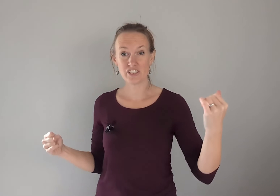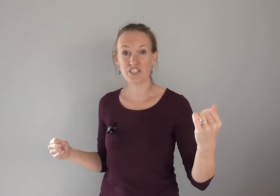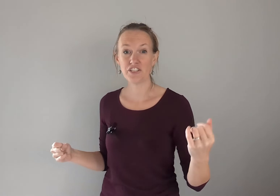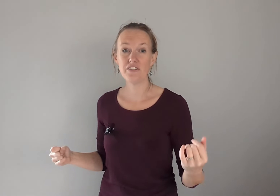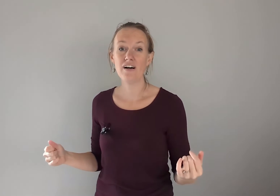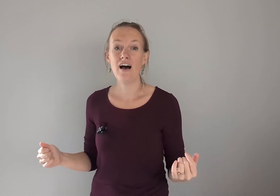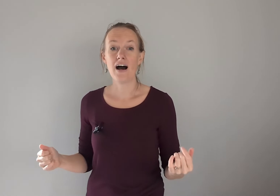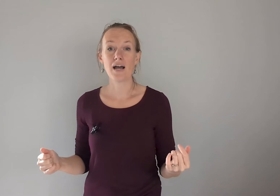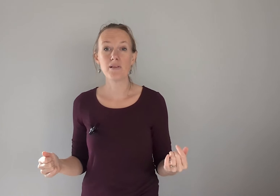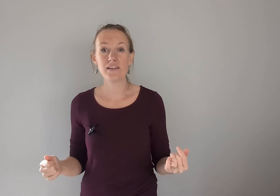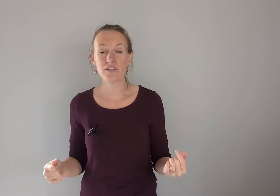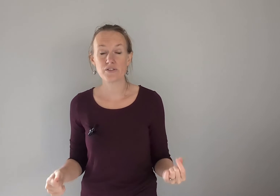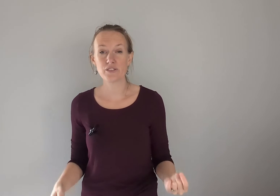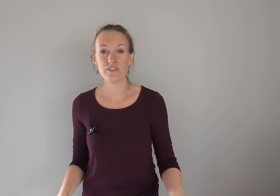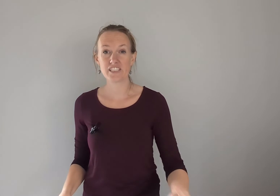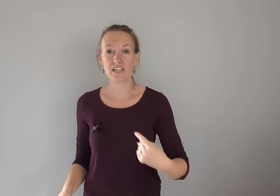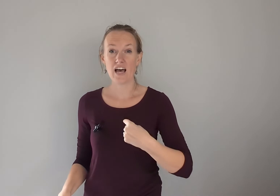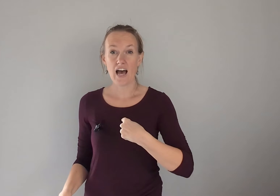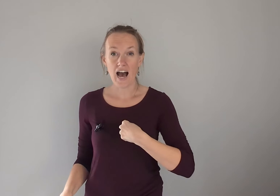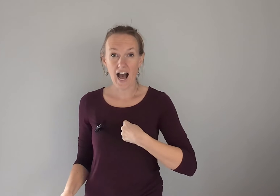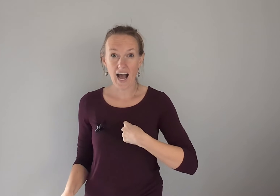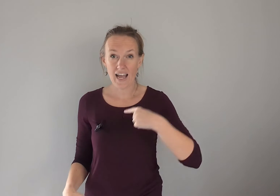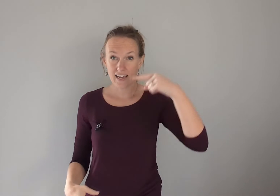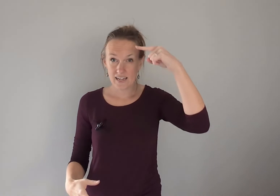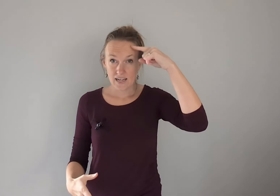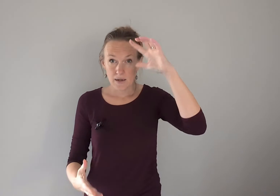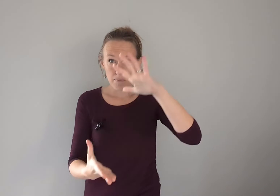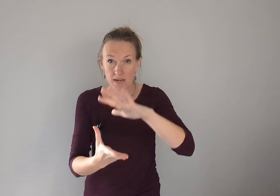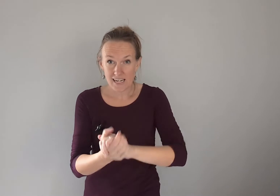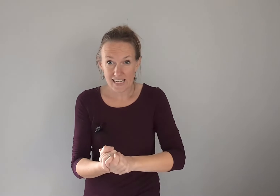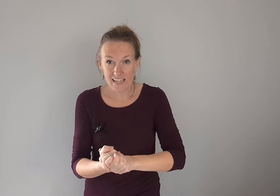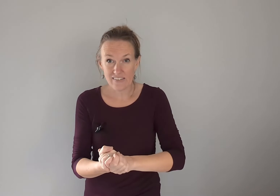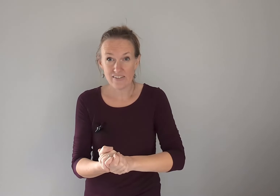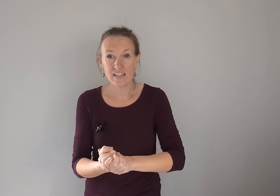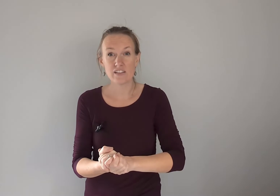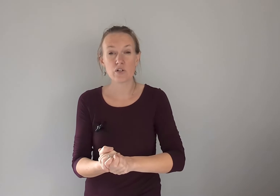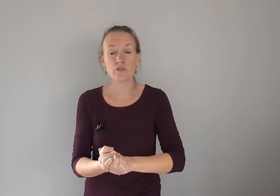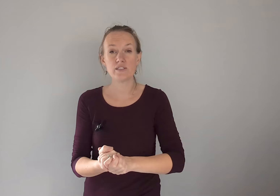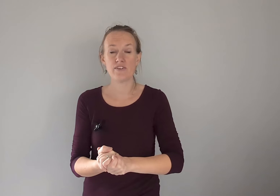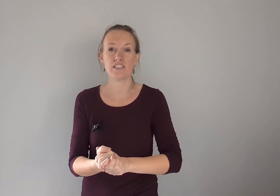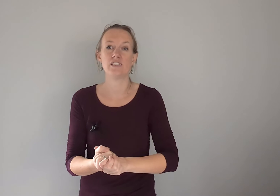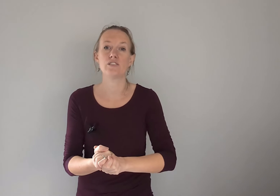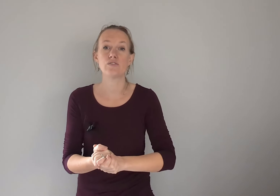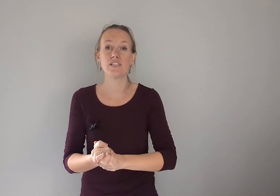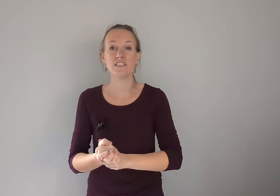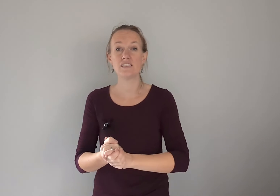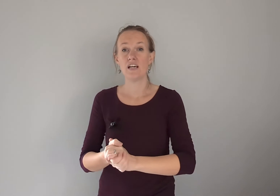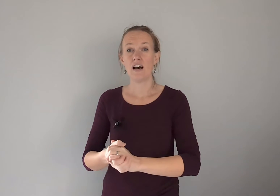verse 2, I believe in the crucifixion. I believe in the crucifixion. So for this, it's